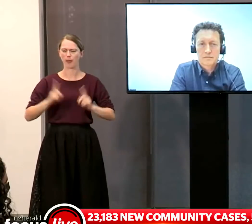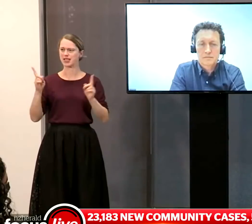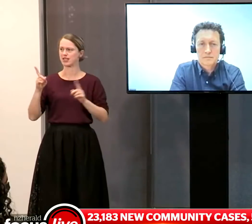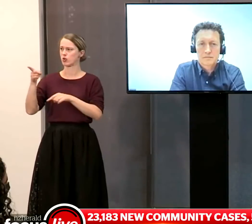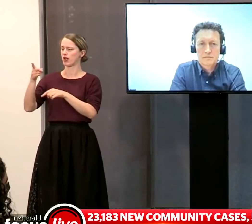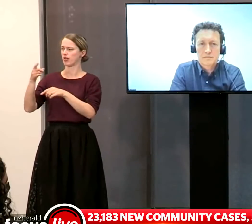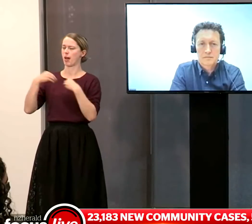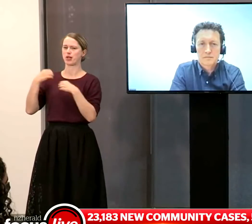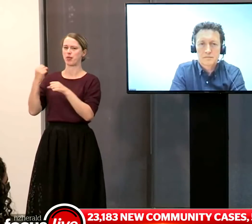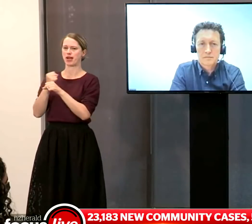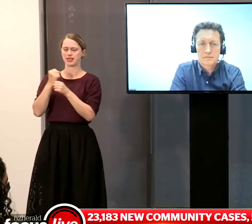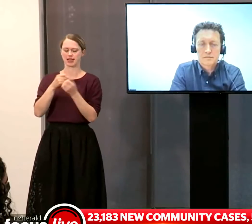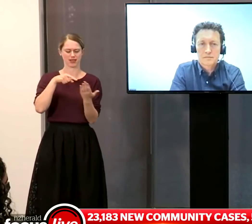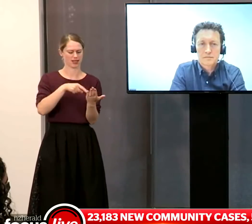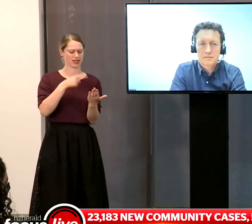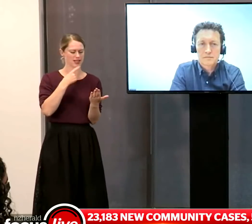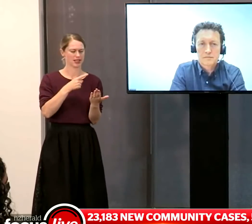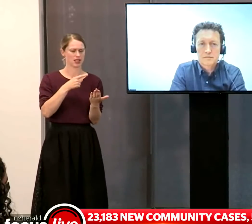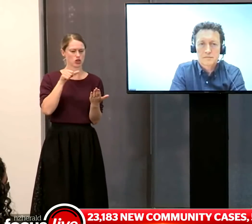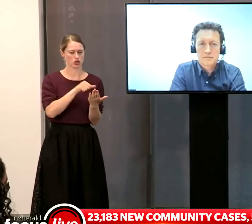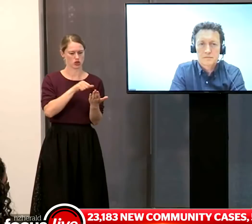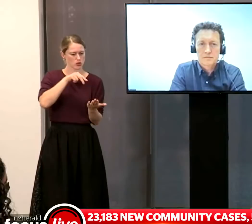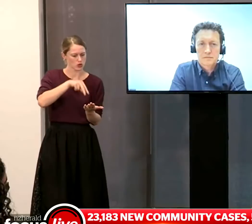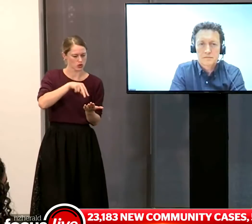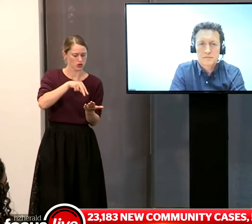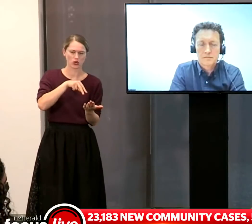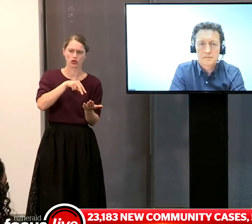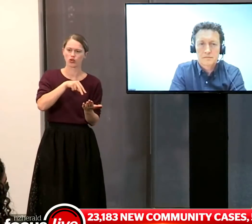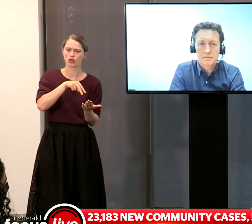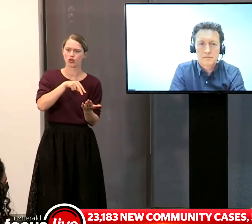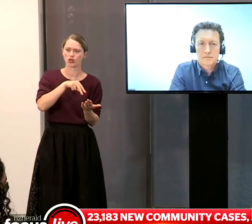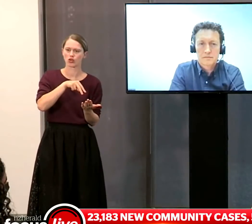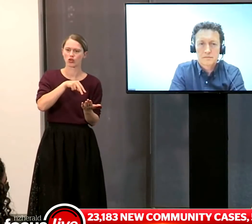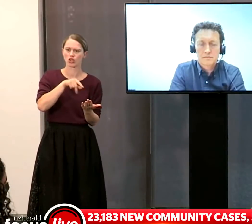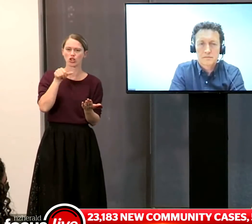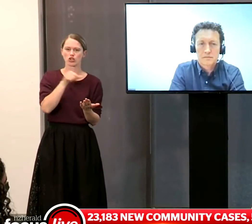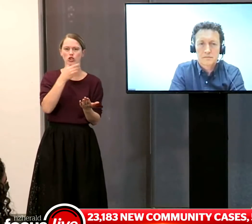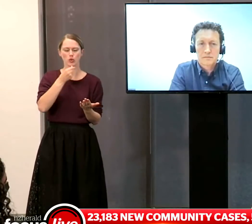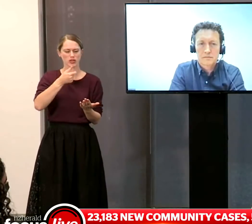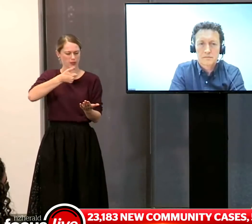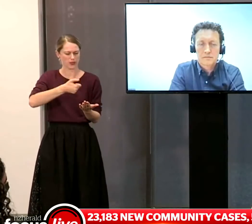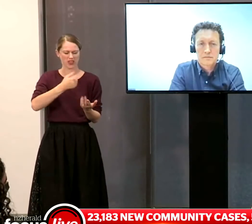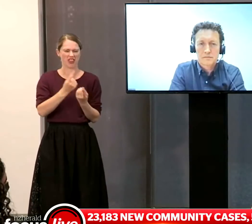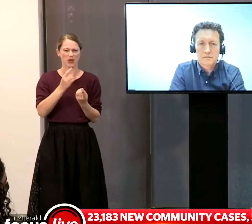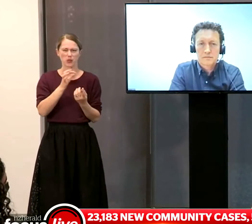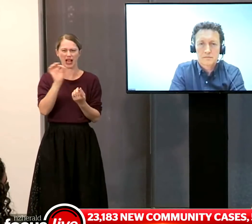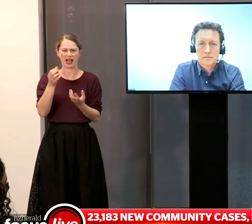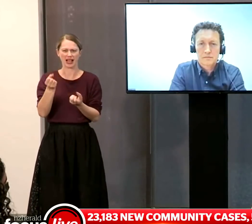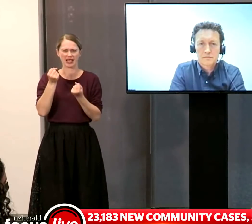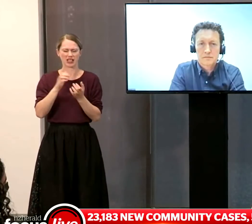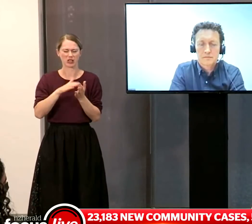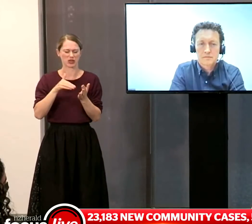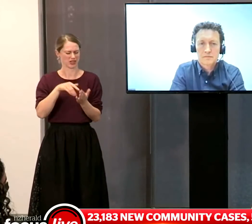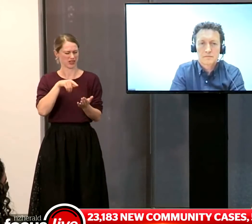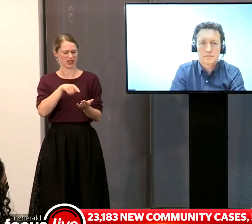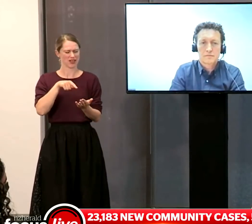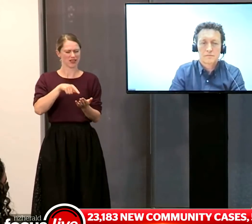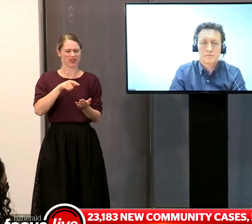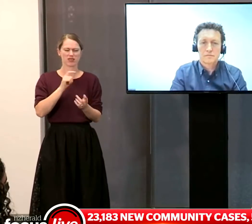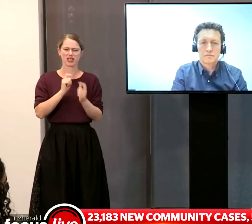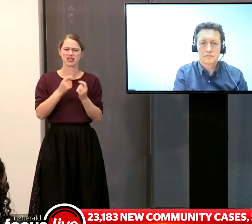advice. One says you'll need to read it visually and should use a device that's not actually available in this country. Should they not be specific to that